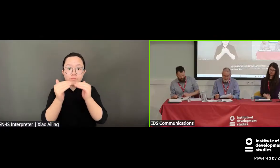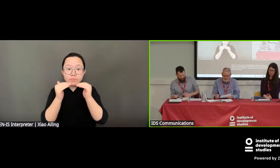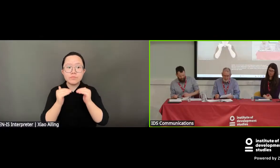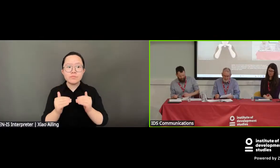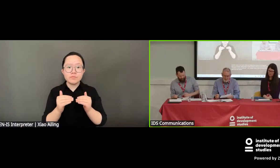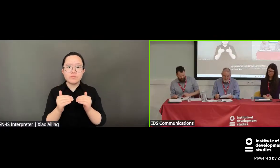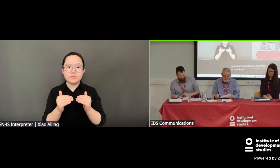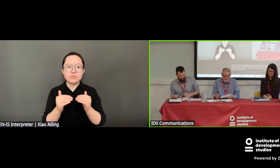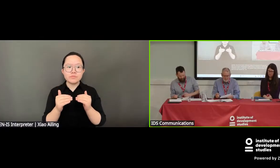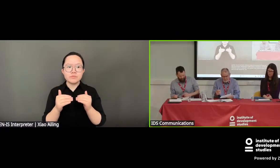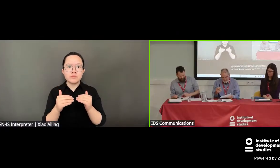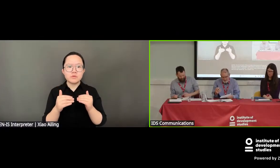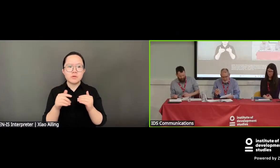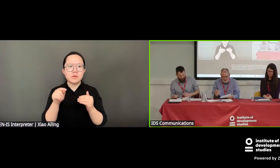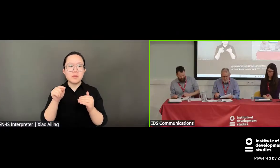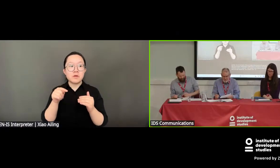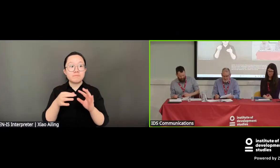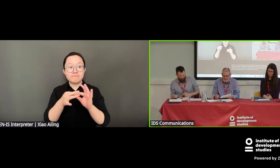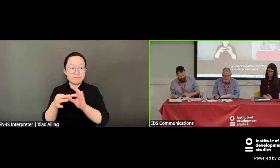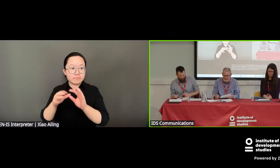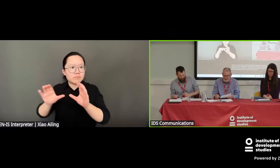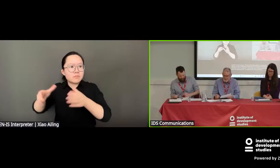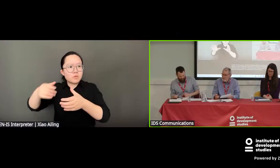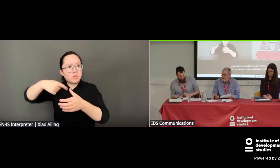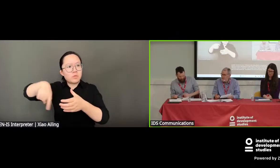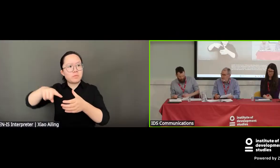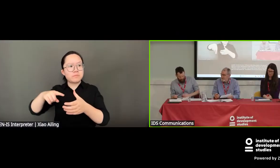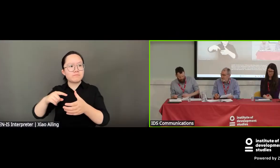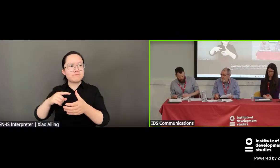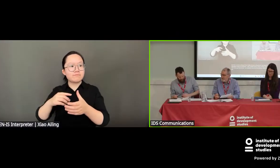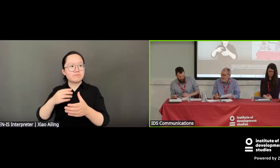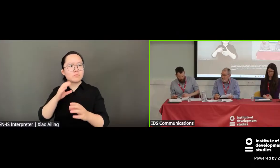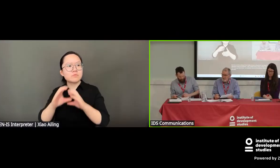with nonverbal communication barriers, intellectual